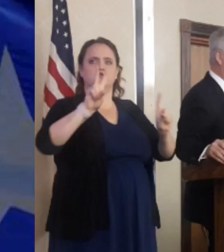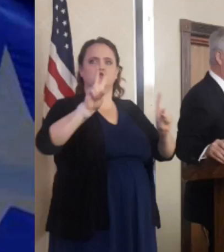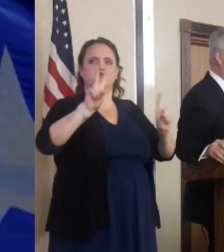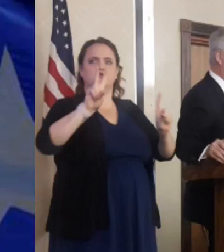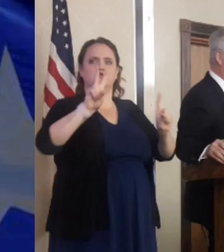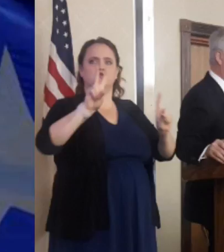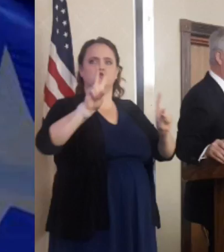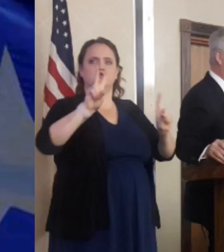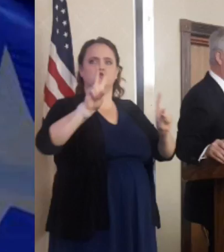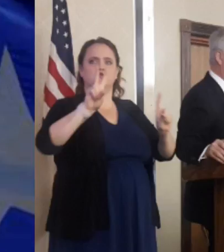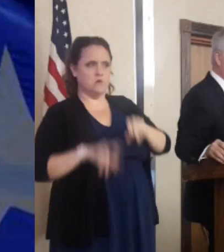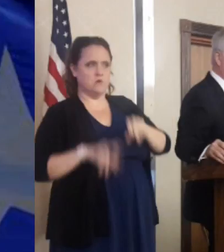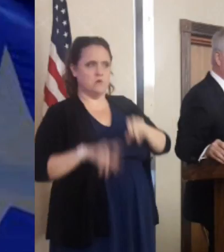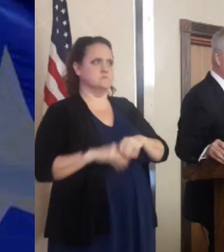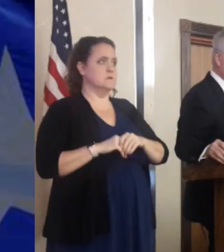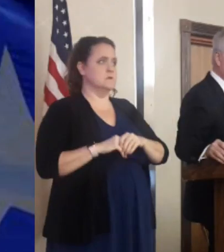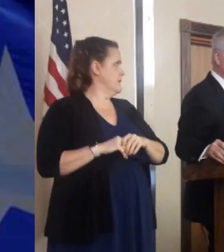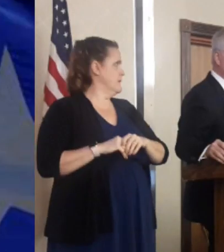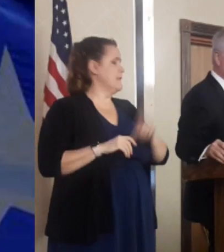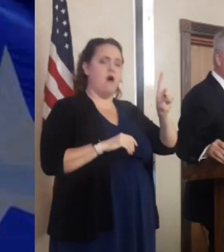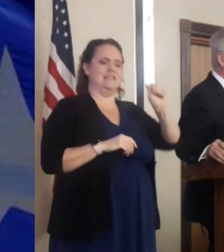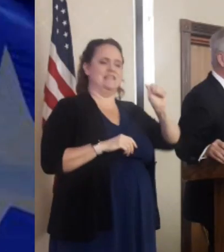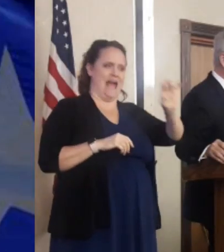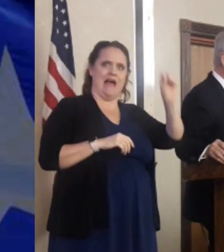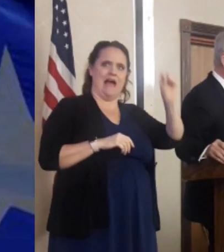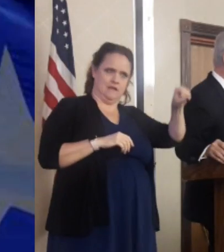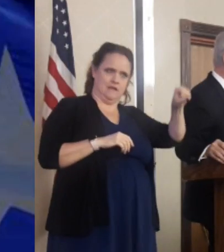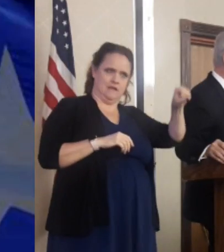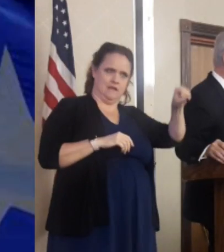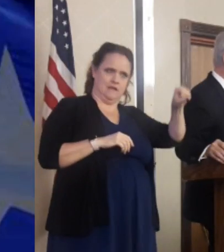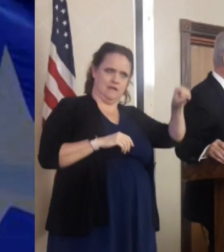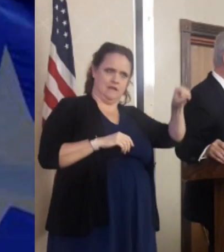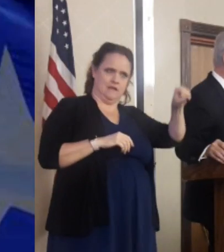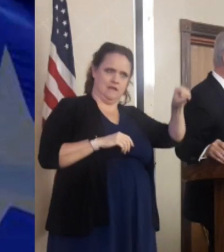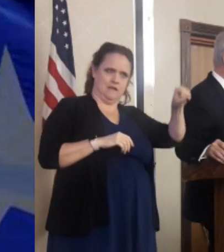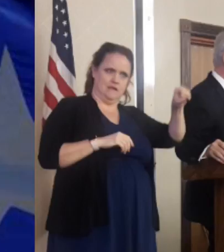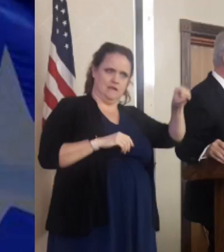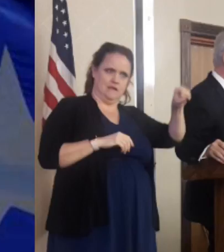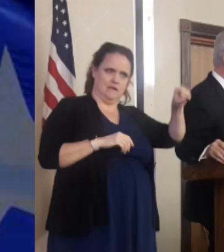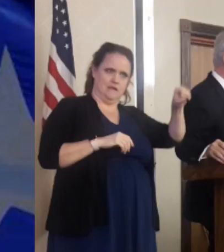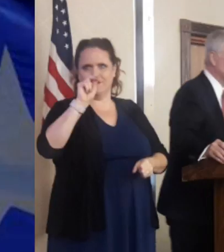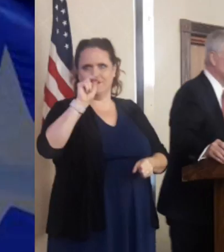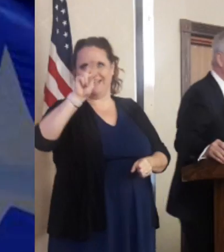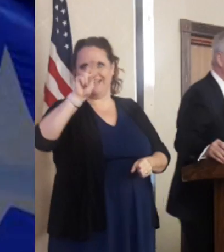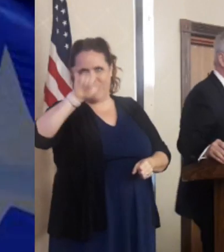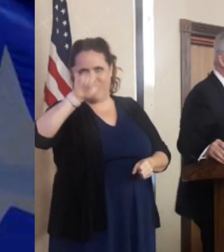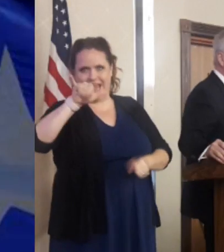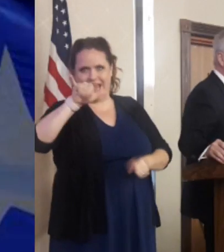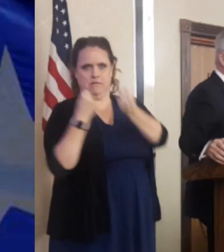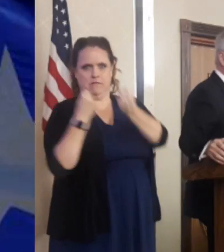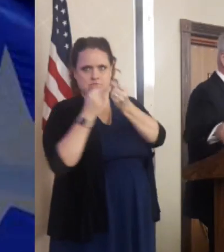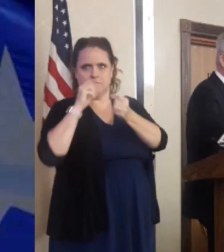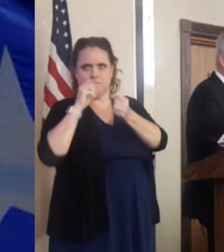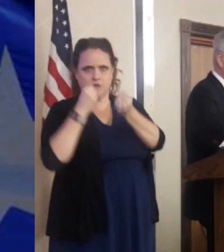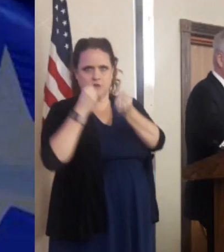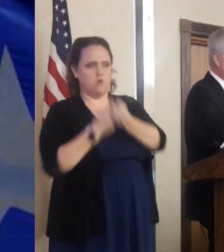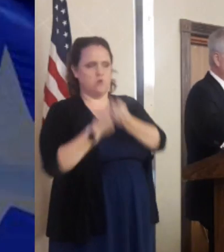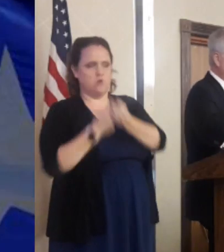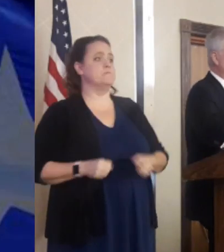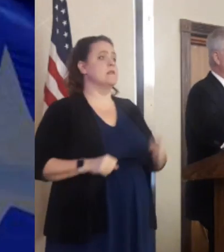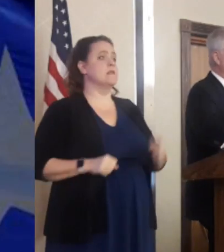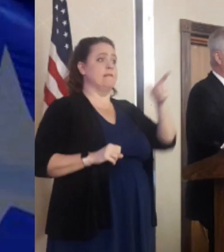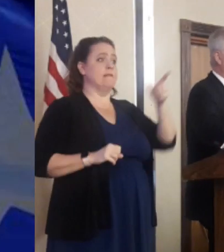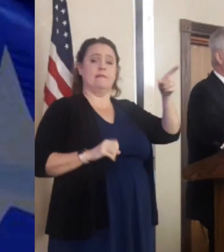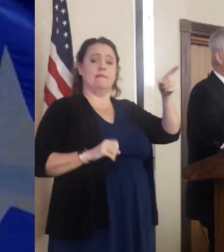of the motion, or 2 for no. Mr. Chairman, I have a parliamentary inquiry. Yes. If I'm not mistaken, can you